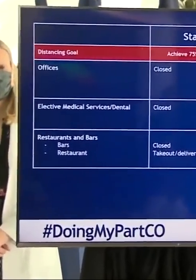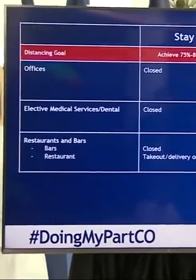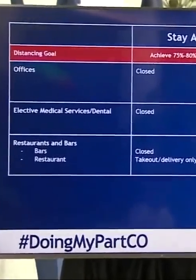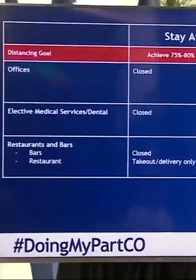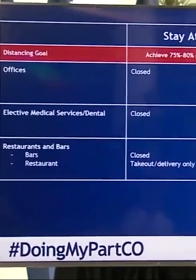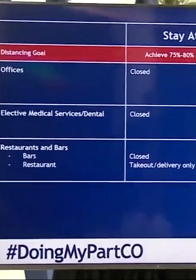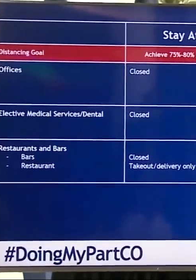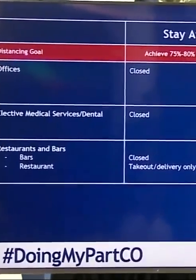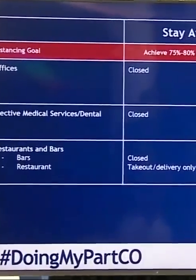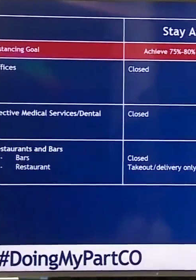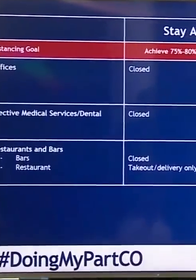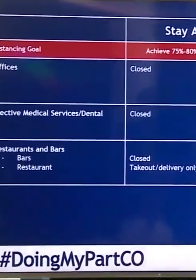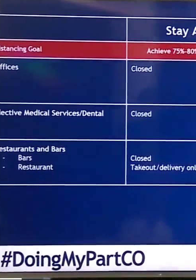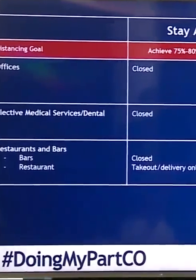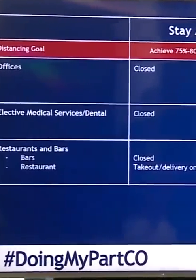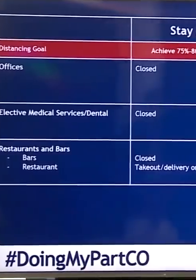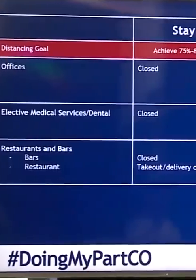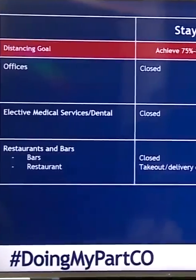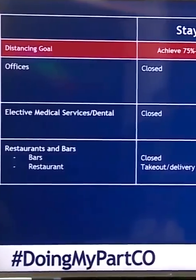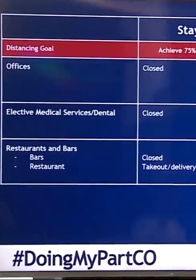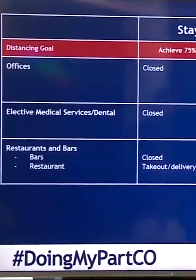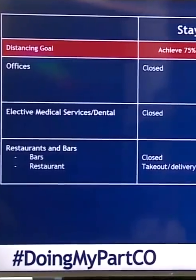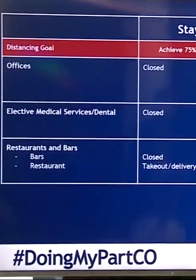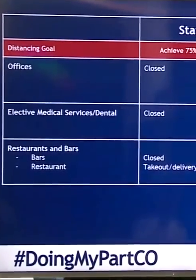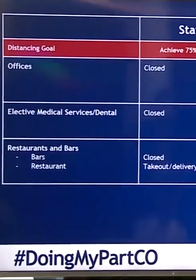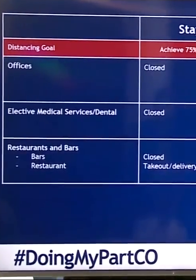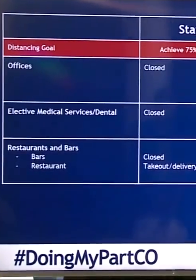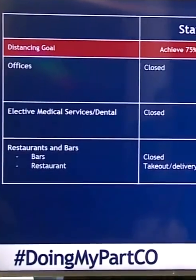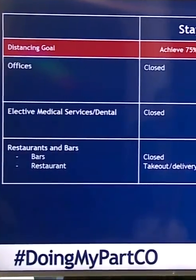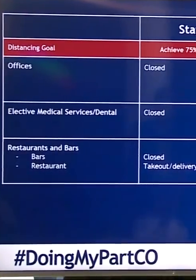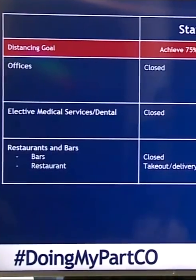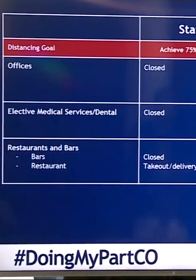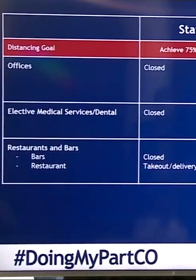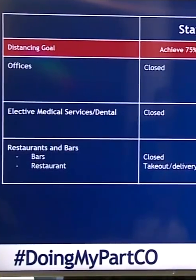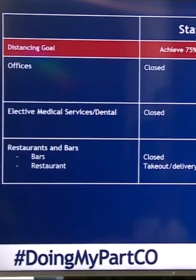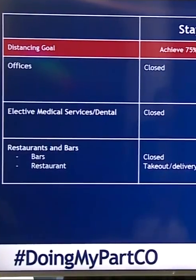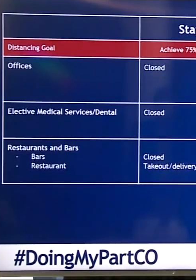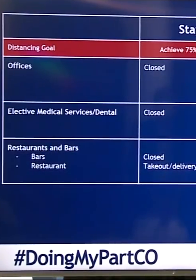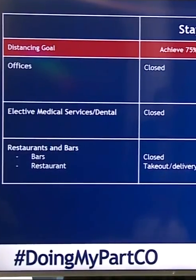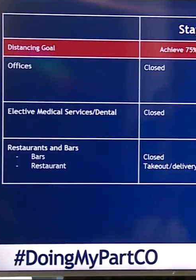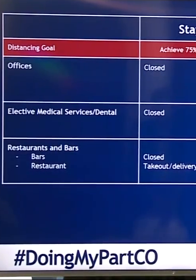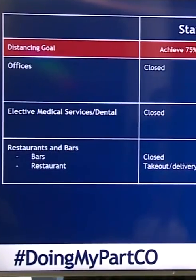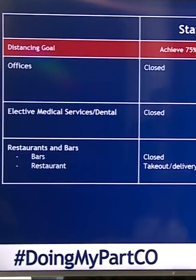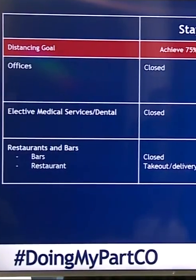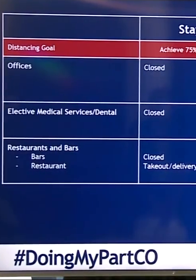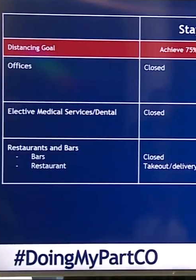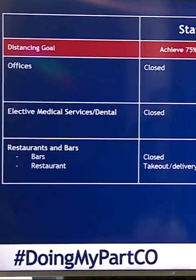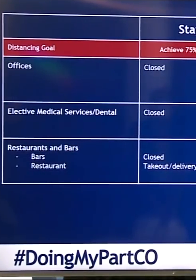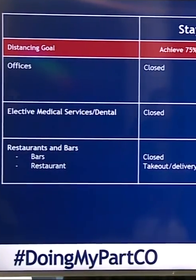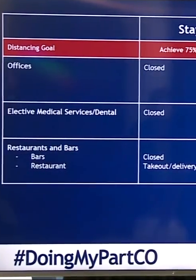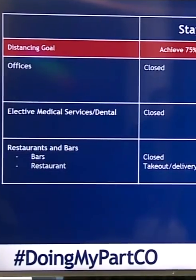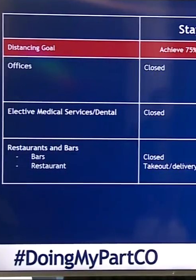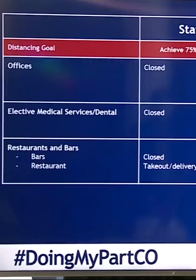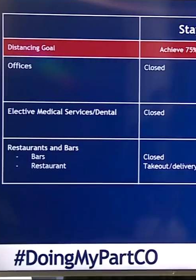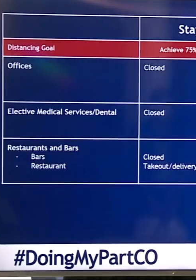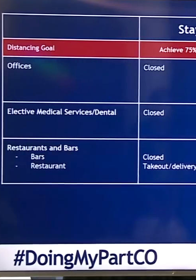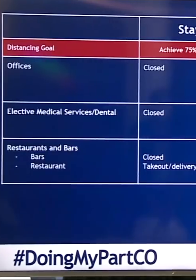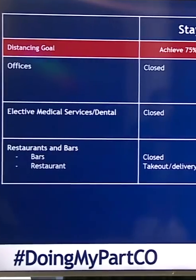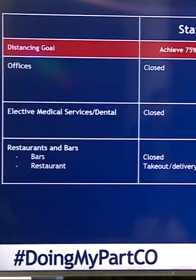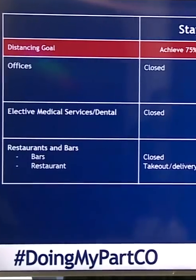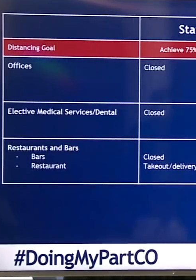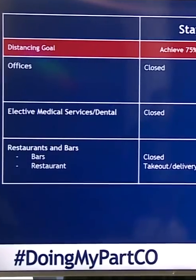And all those commercial offices, large workplaces are advised to have symptoms and temperature checks as people enter.